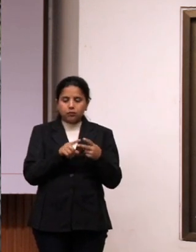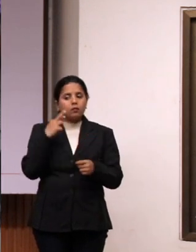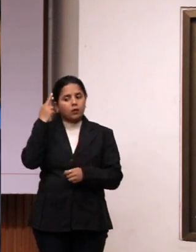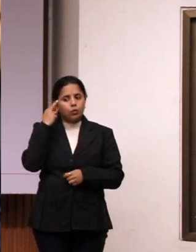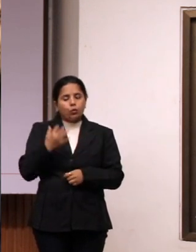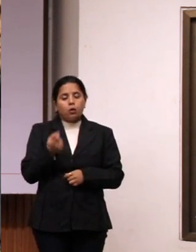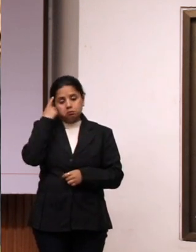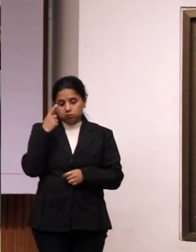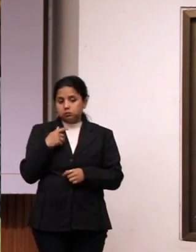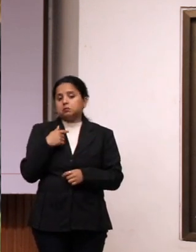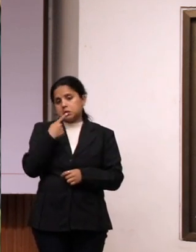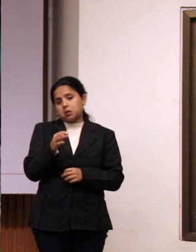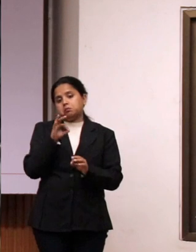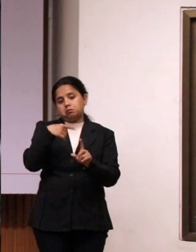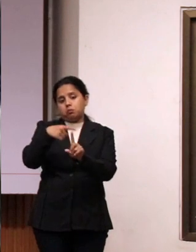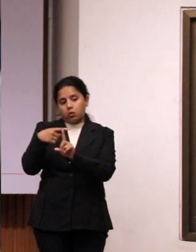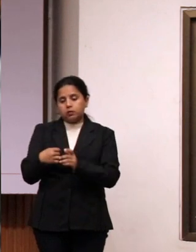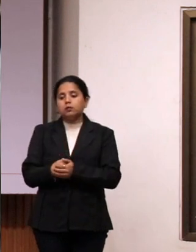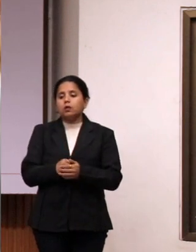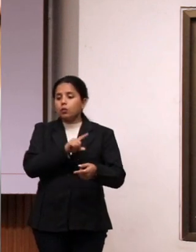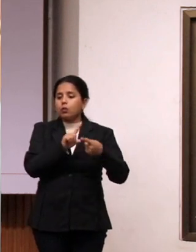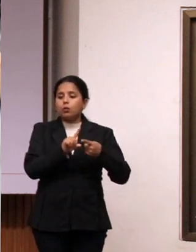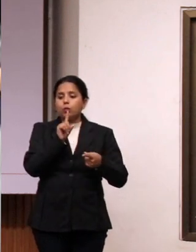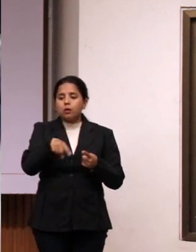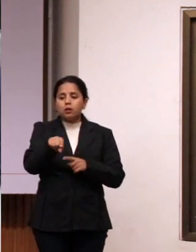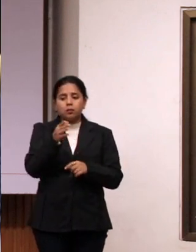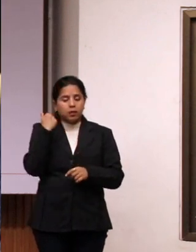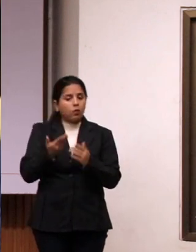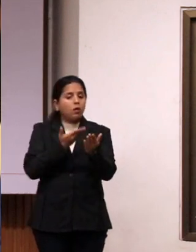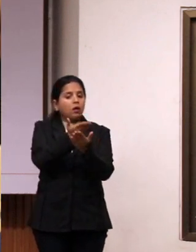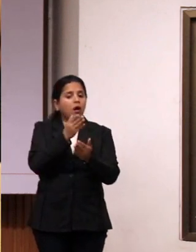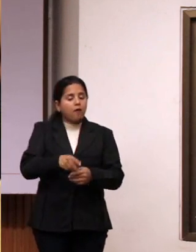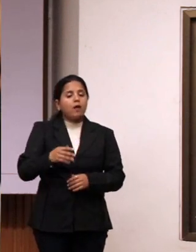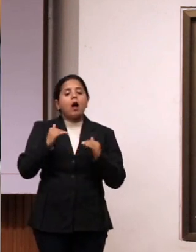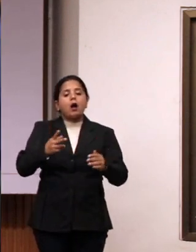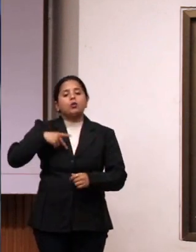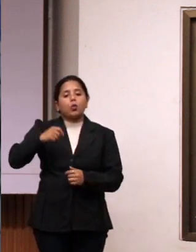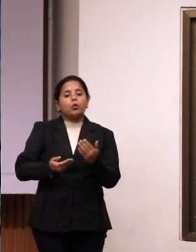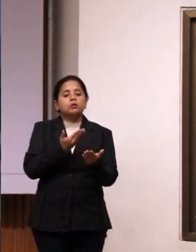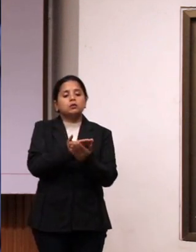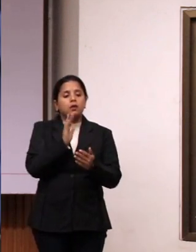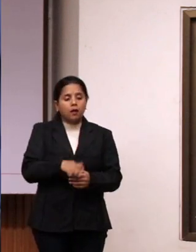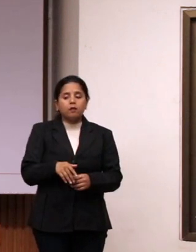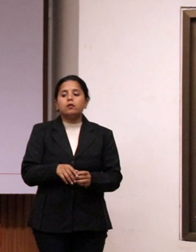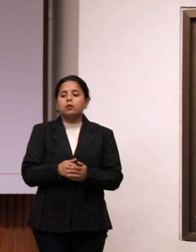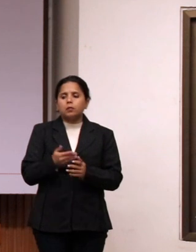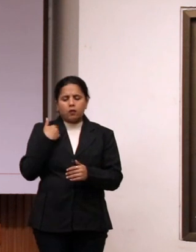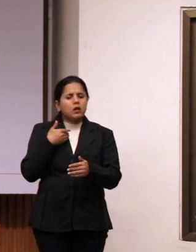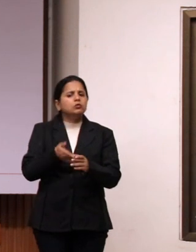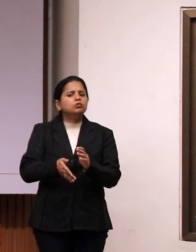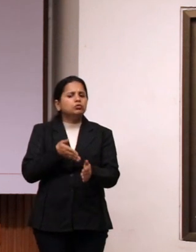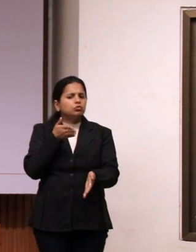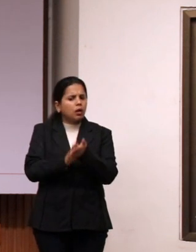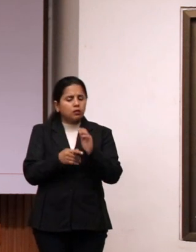reasons to cheer. One is that in one of the writ petitions before the High Court of Delhi, we have challenged single